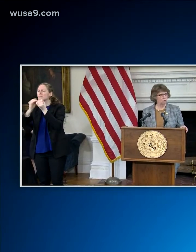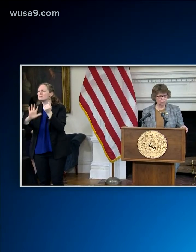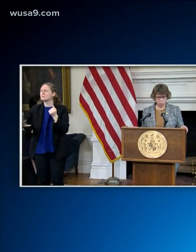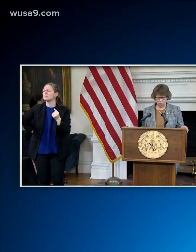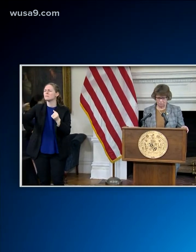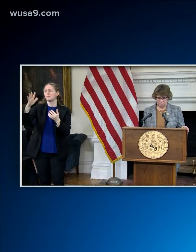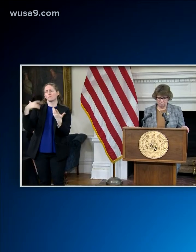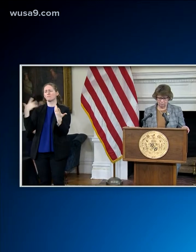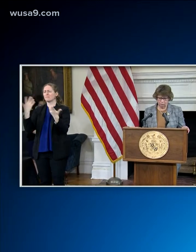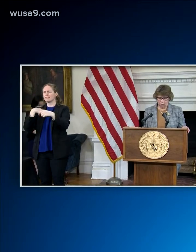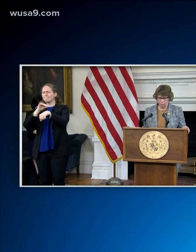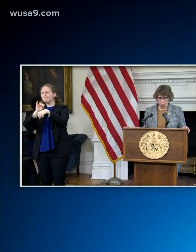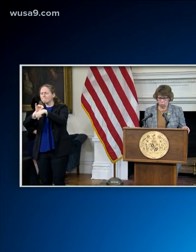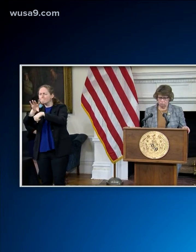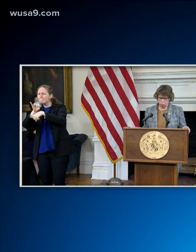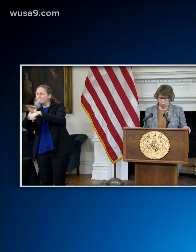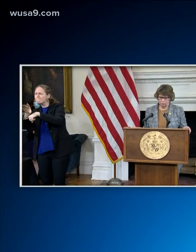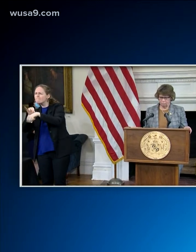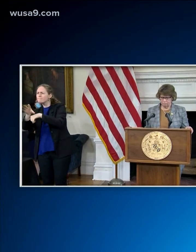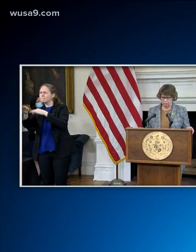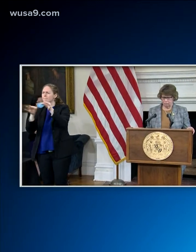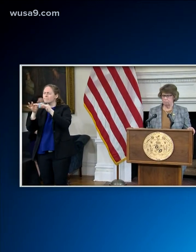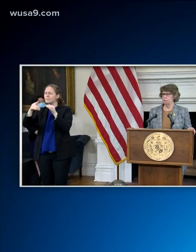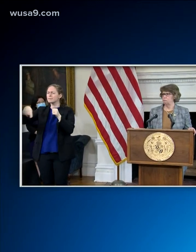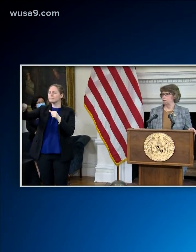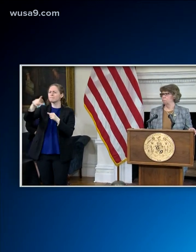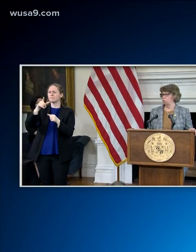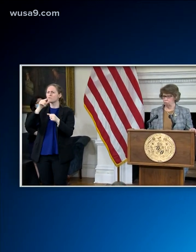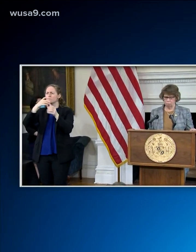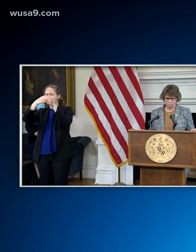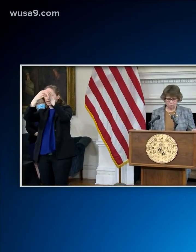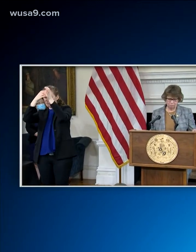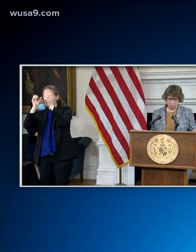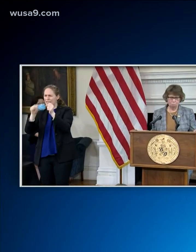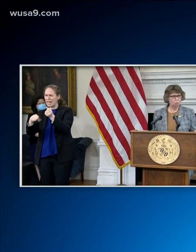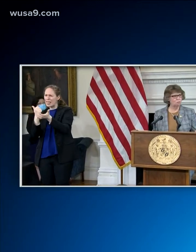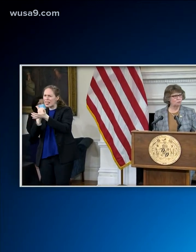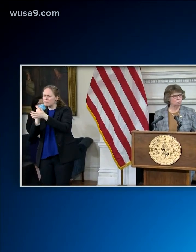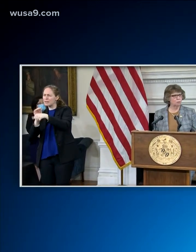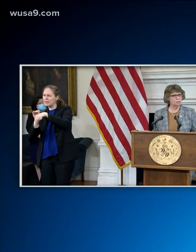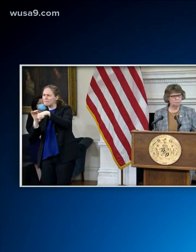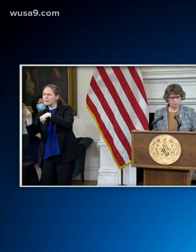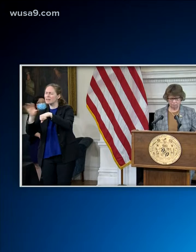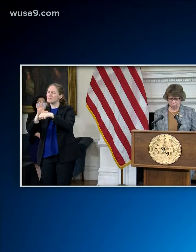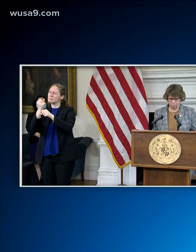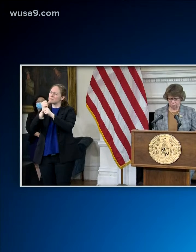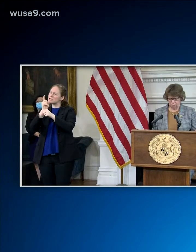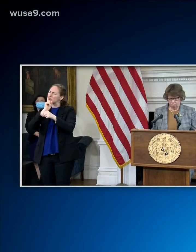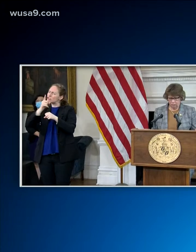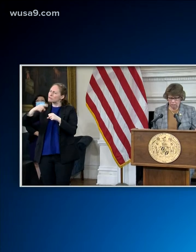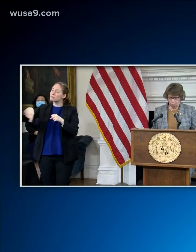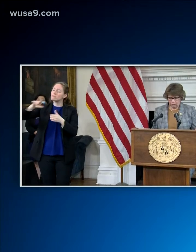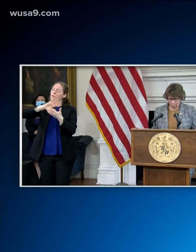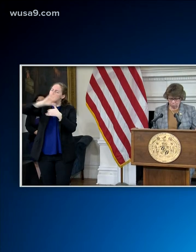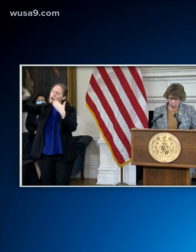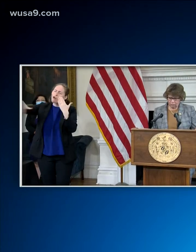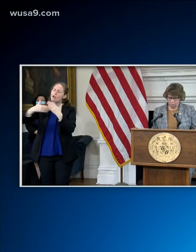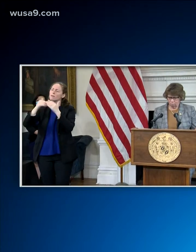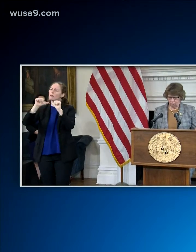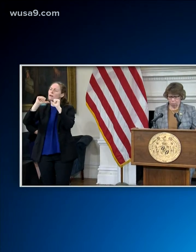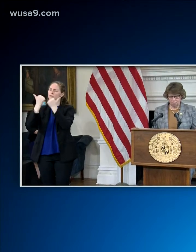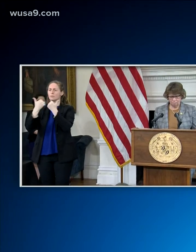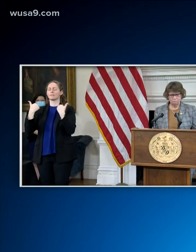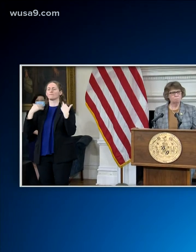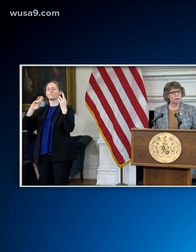subject matter expertise to ensure that state entities deliver services in the most integrated settings possible